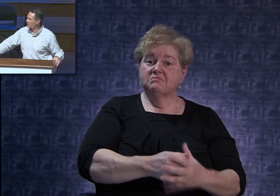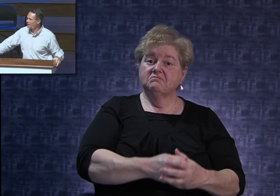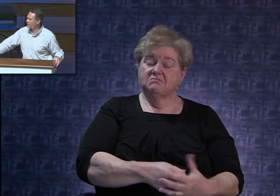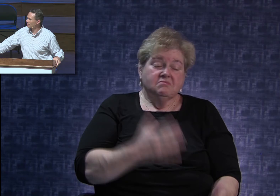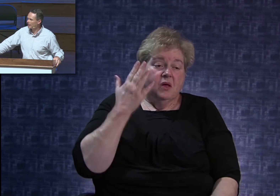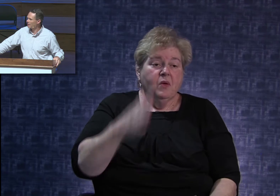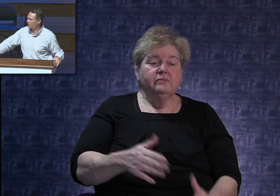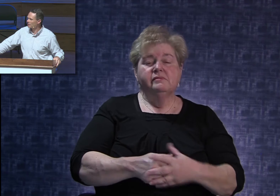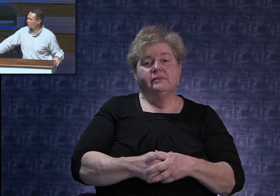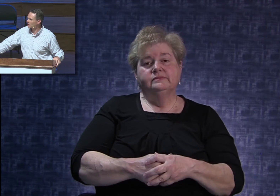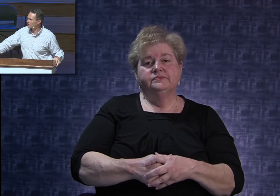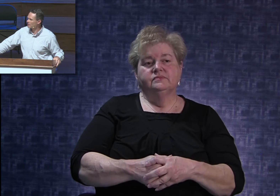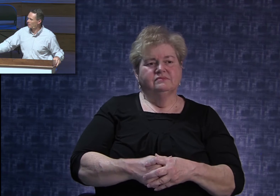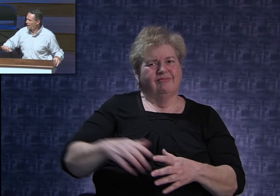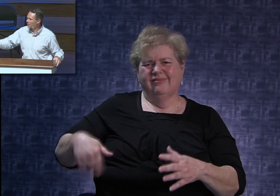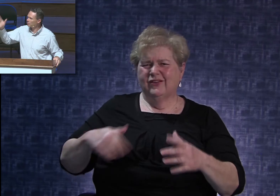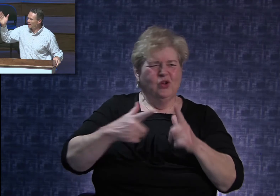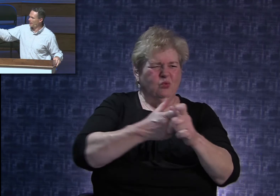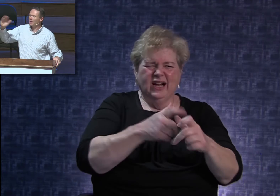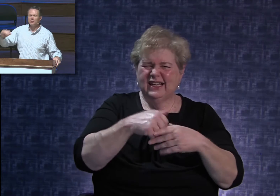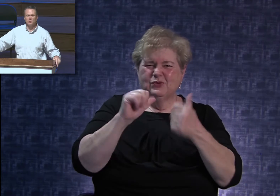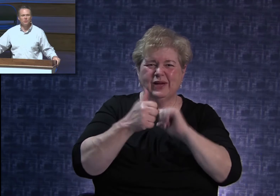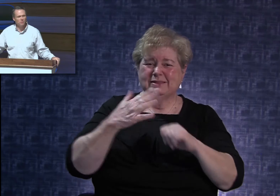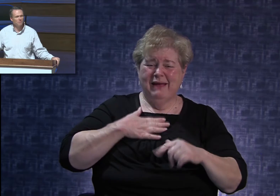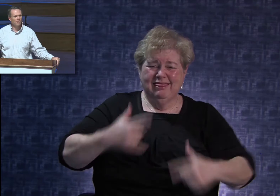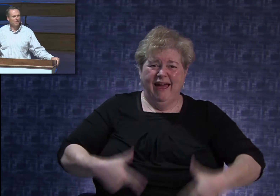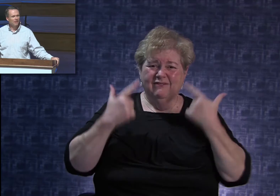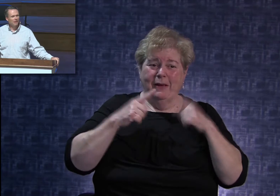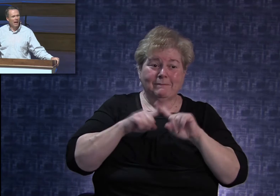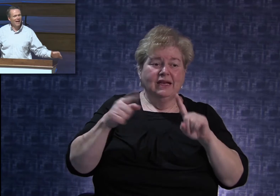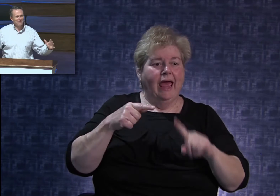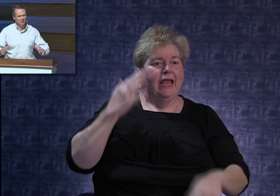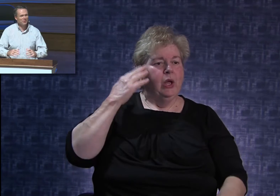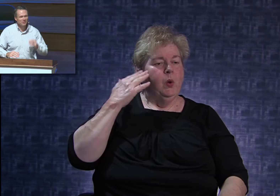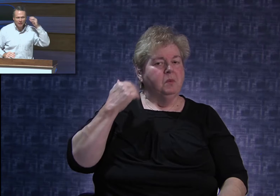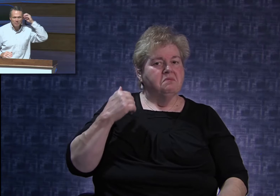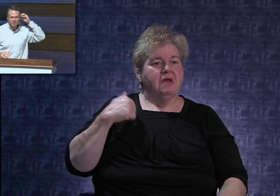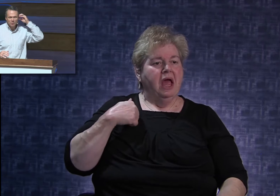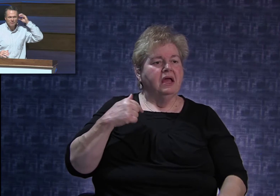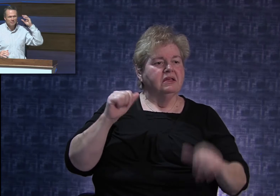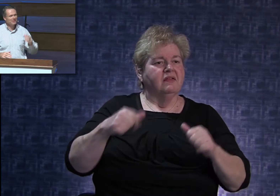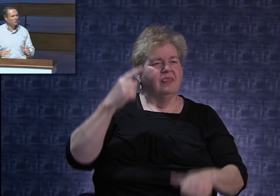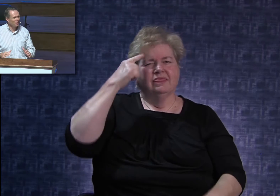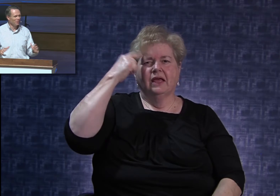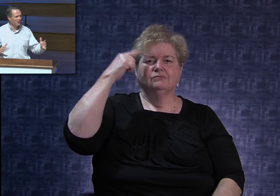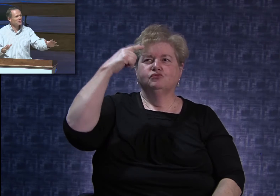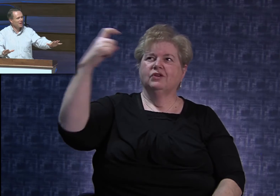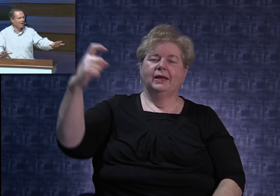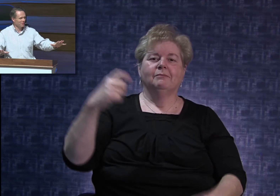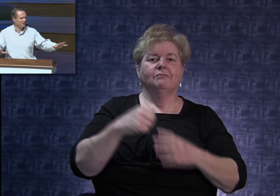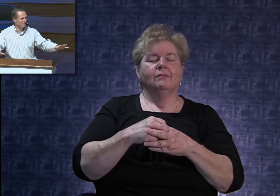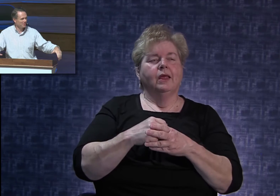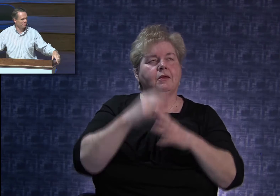win. I had never, again, run an organized race in my life, but I just knew. I had pictures of, like, people. This is horrible, but I